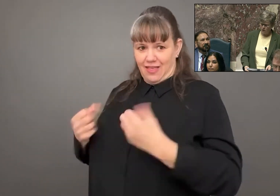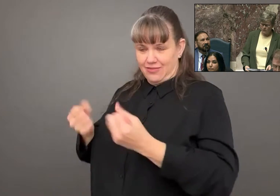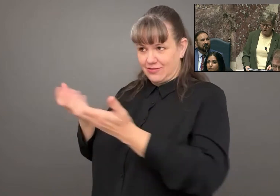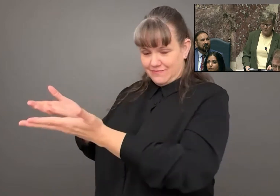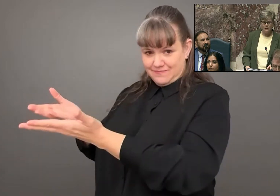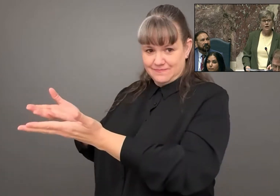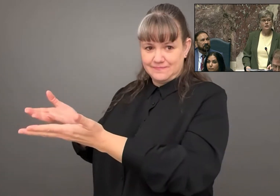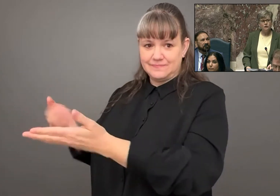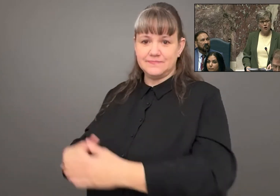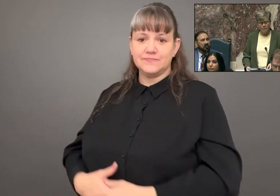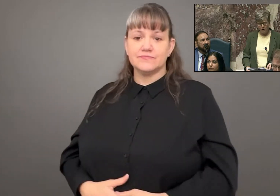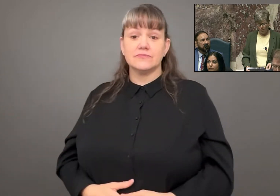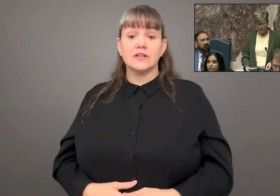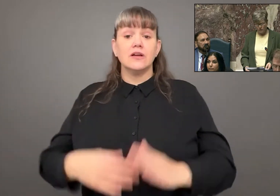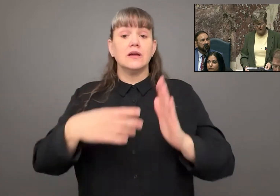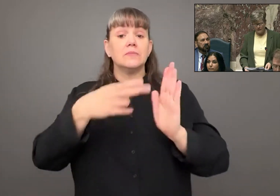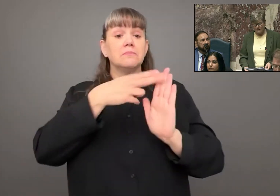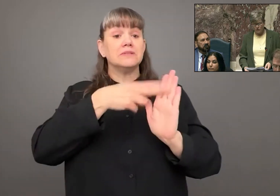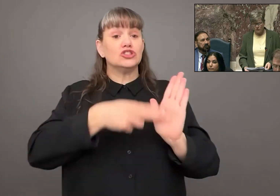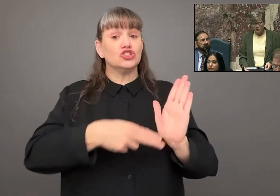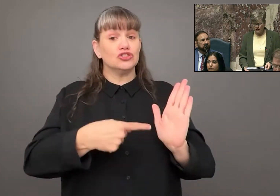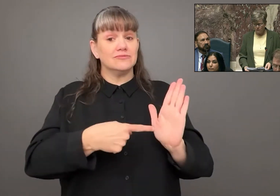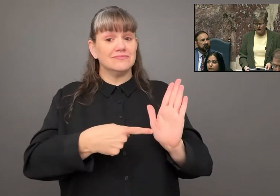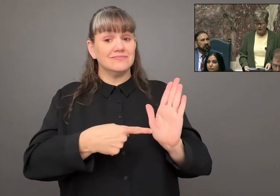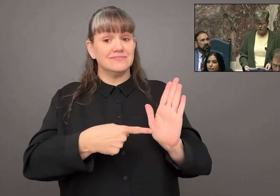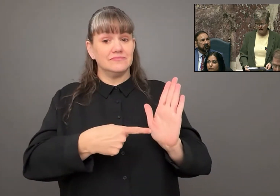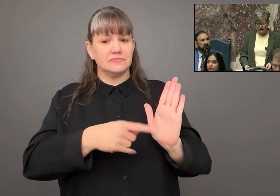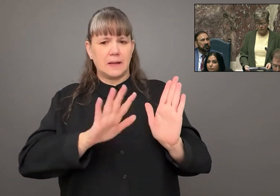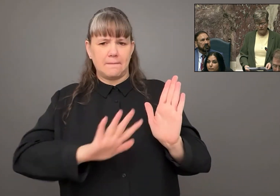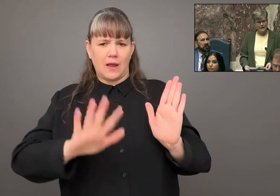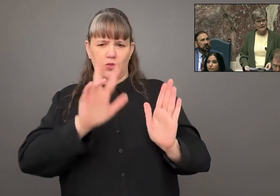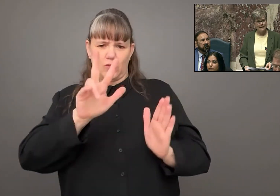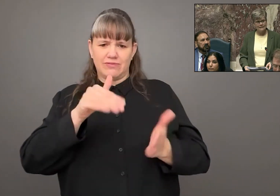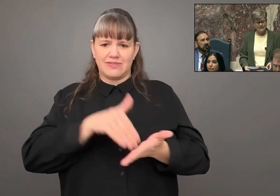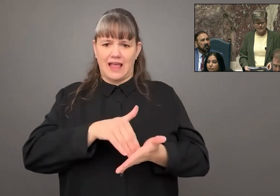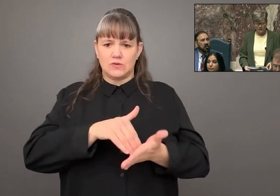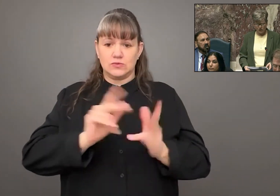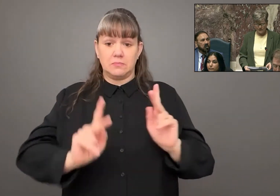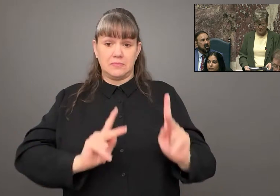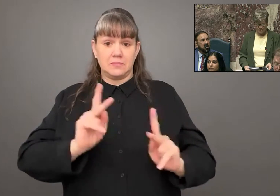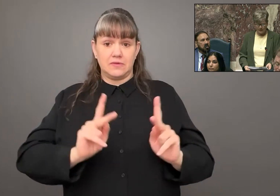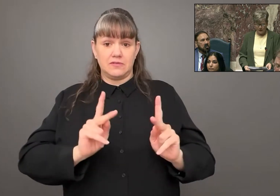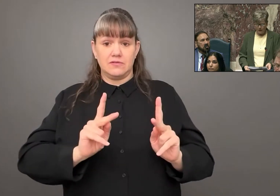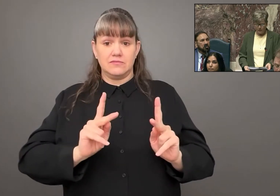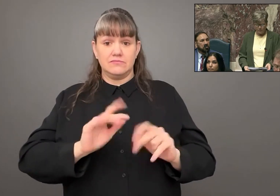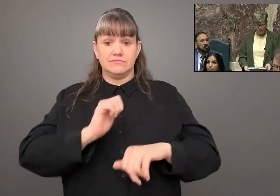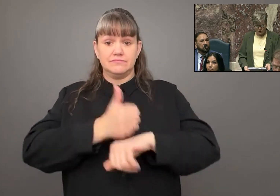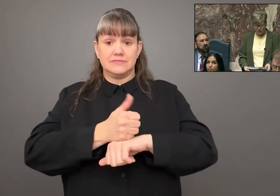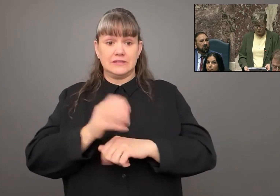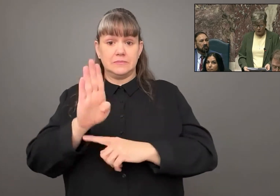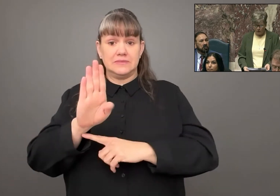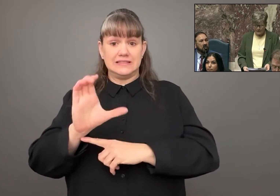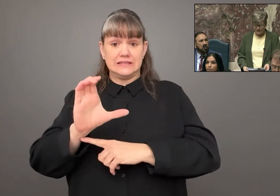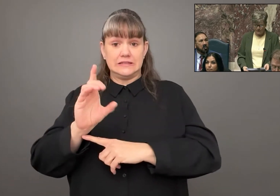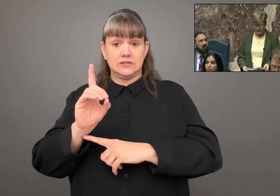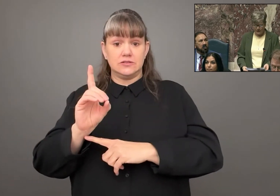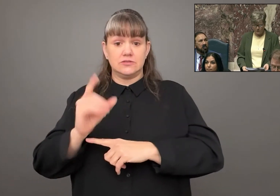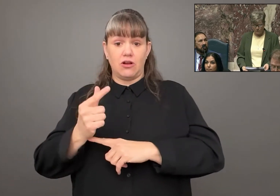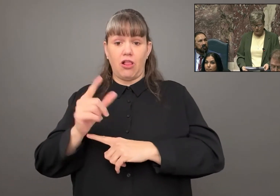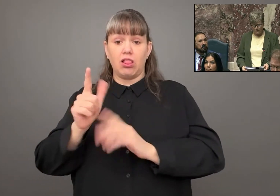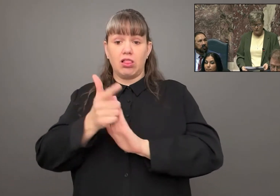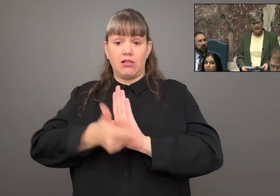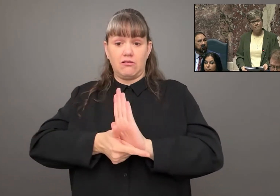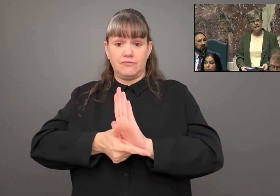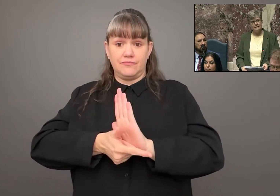BC dog laws, stopping arbitrary seizures, euthanasia, and providing access to justice. The petitioners request that this